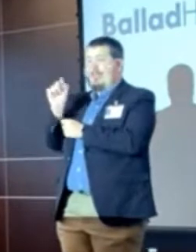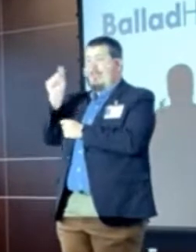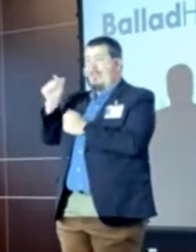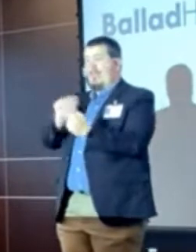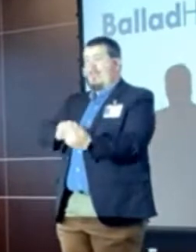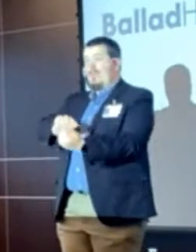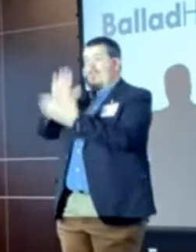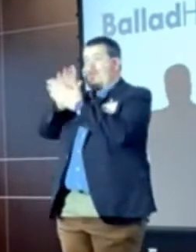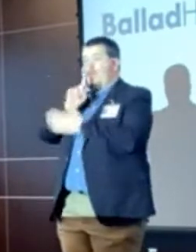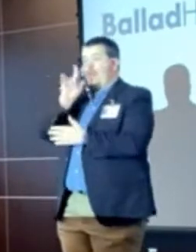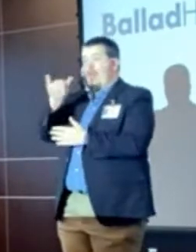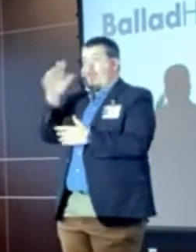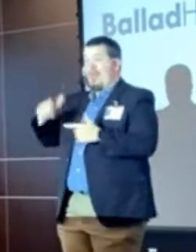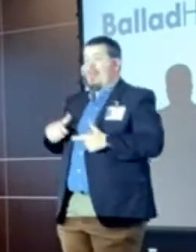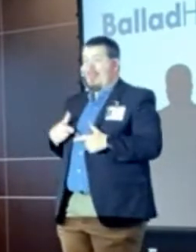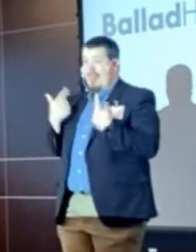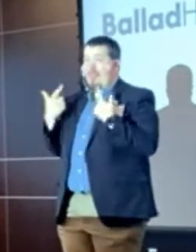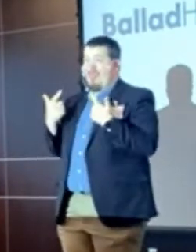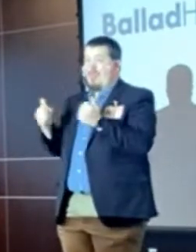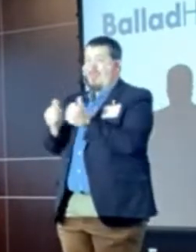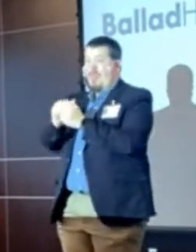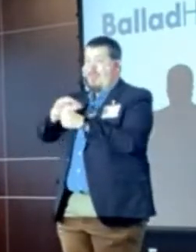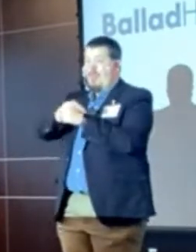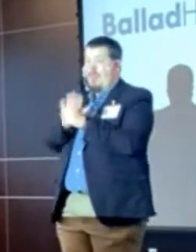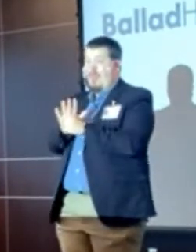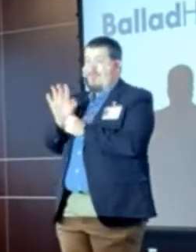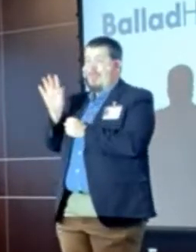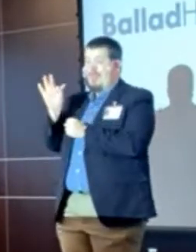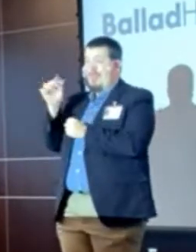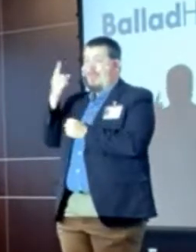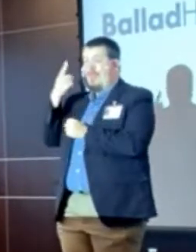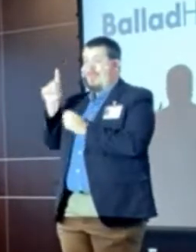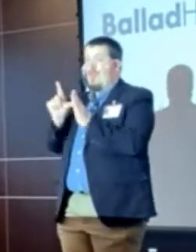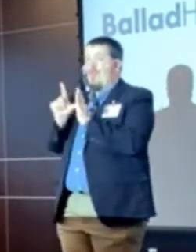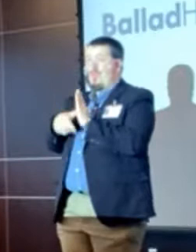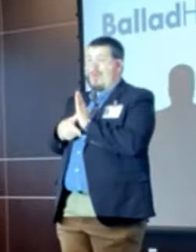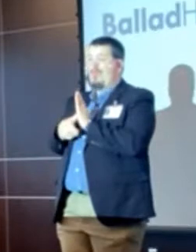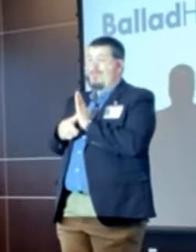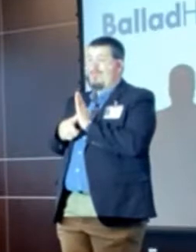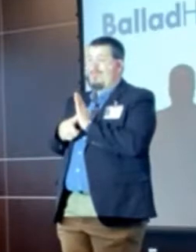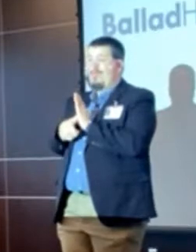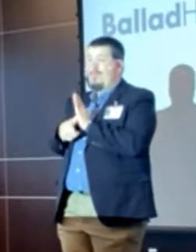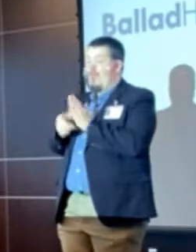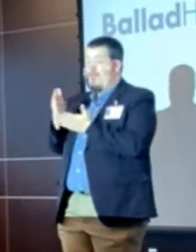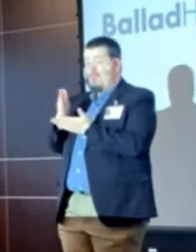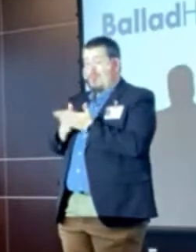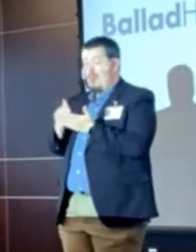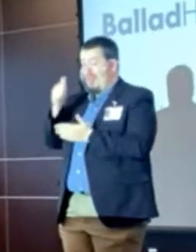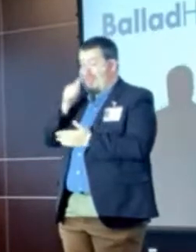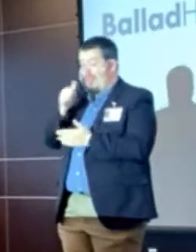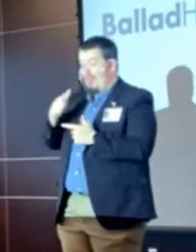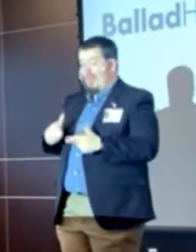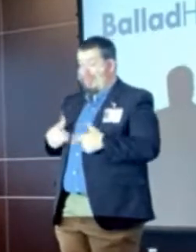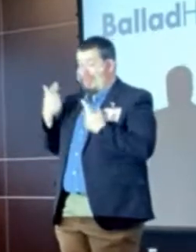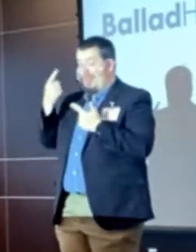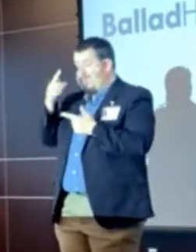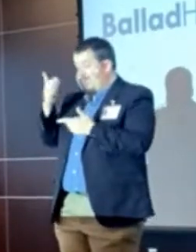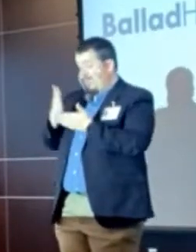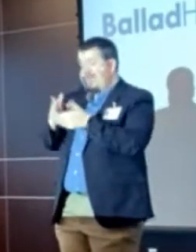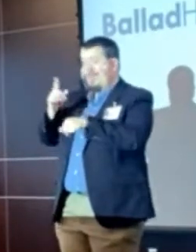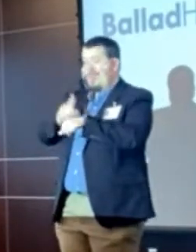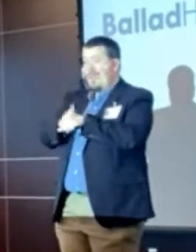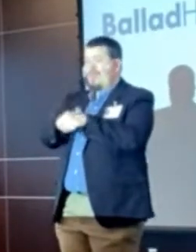the reality that we're going to be living with COVID-19 for quite a while. This will be part of our daily lives for some time to